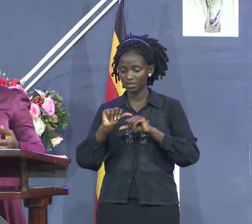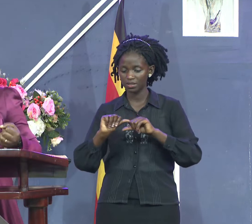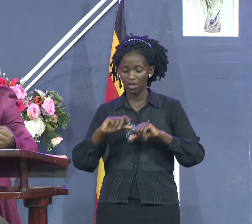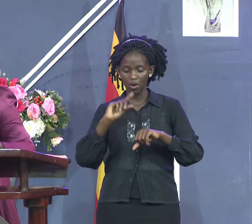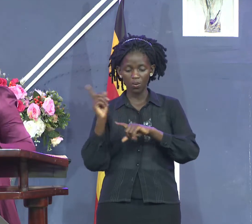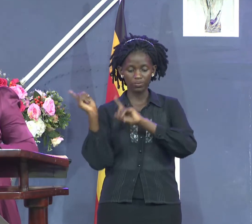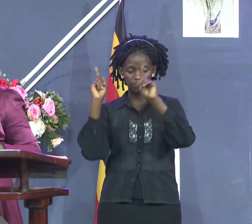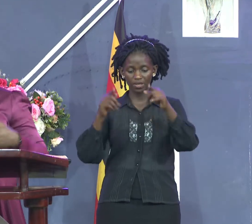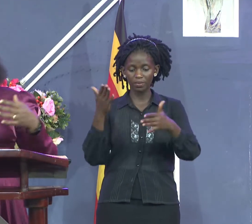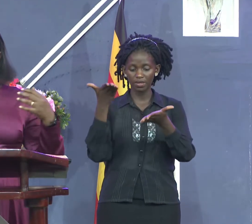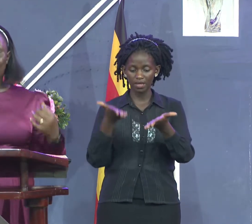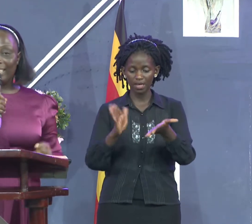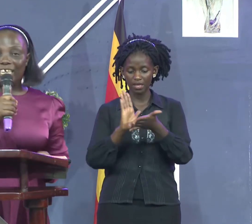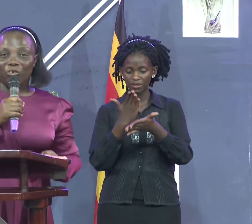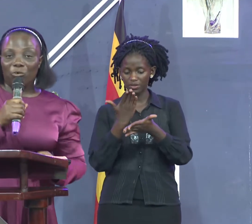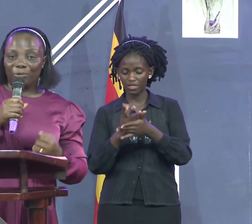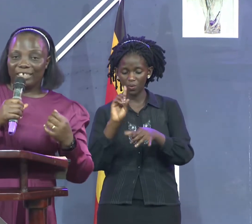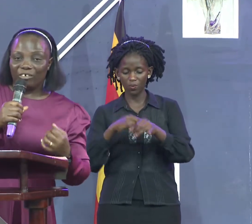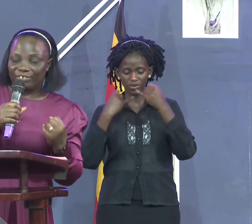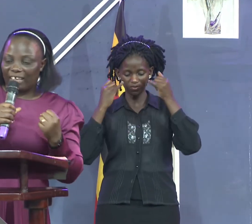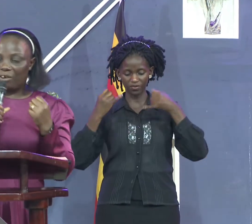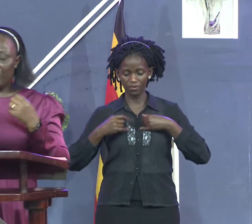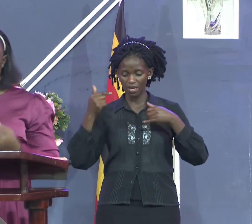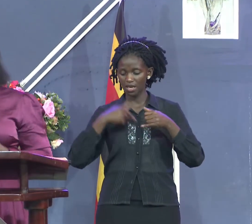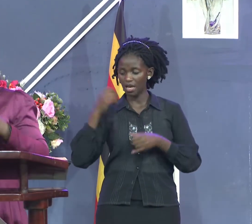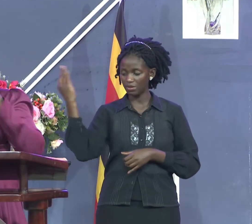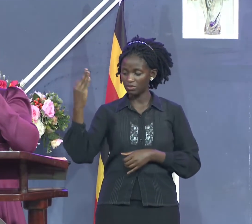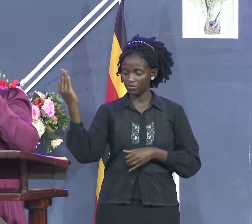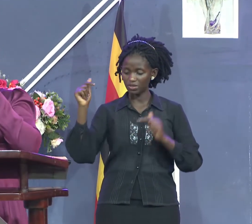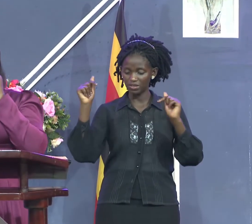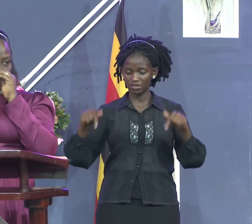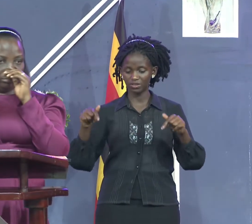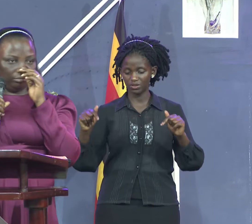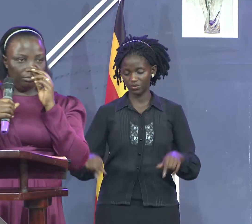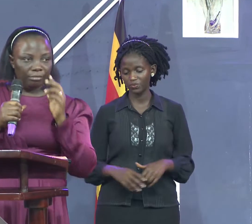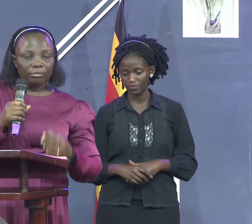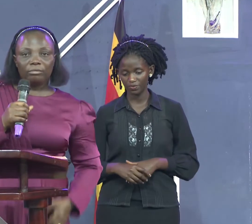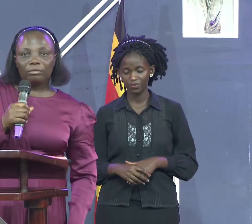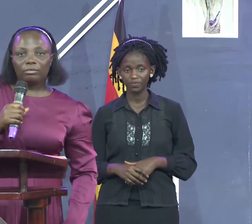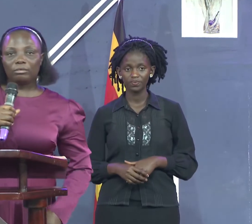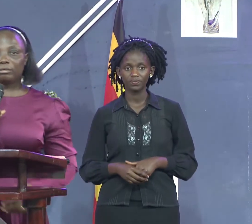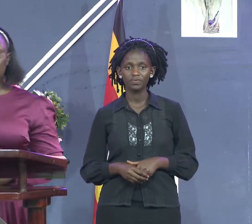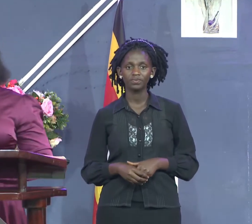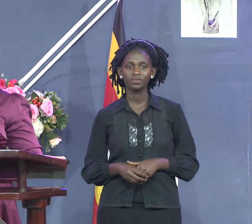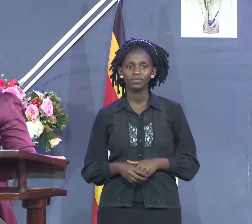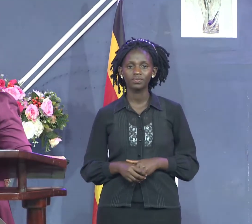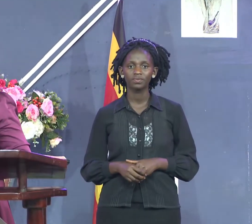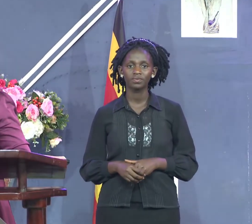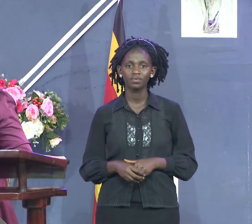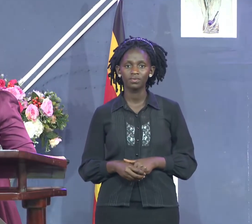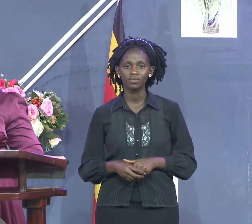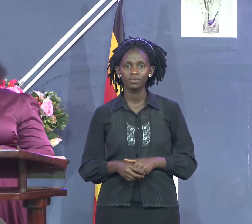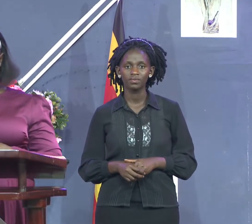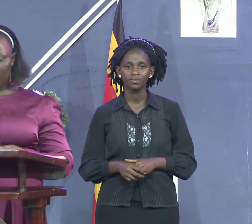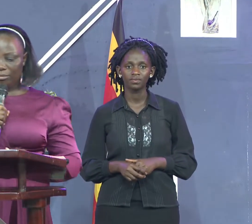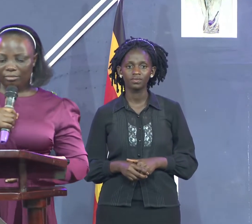okujja wano olwaleero nga bangambye nze ngenda okubuulira ku ssaawa eno. As I was thinking about this hour that I